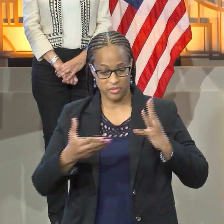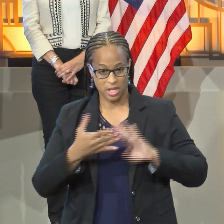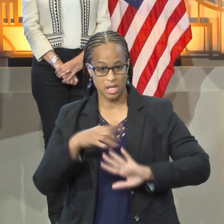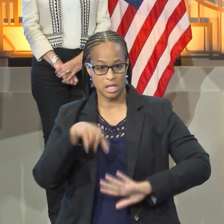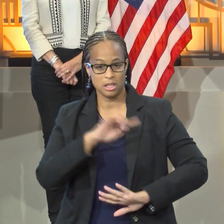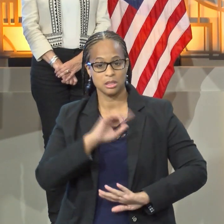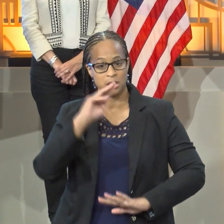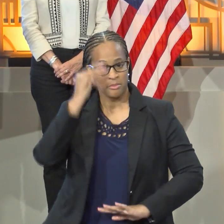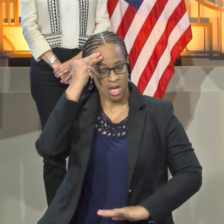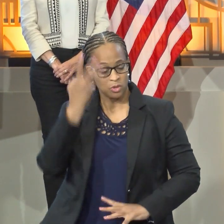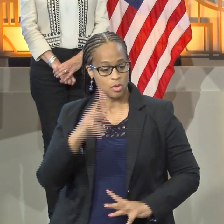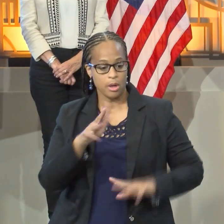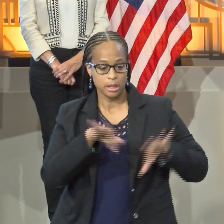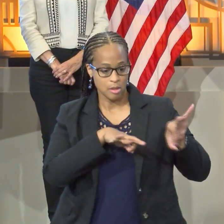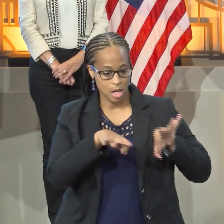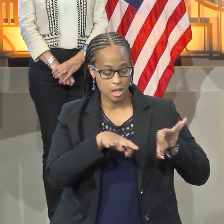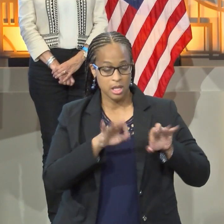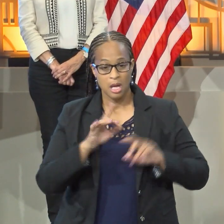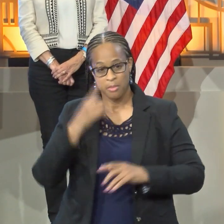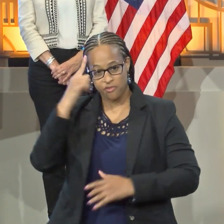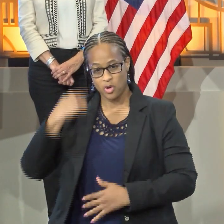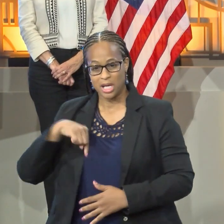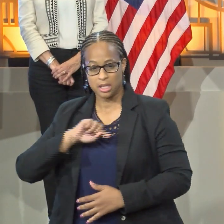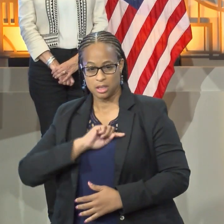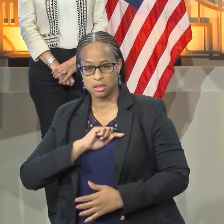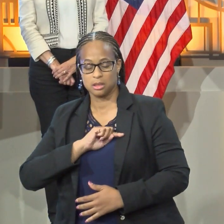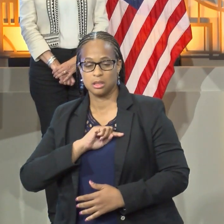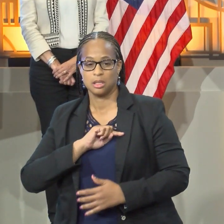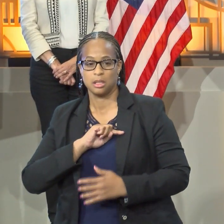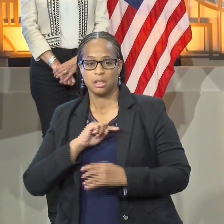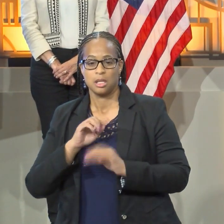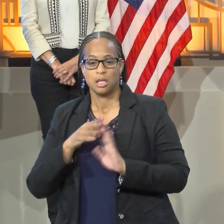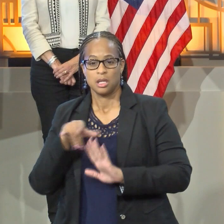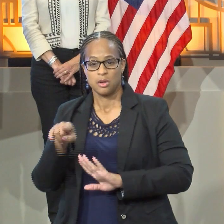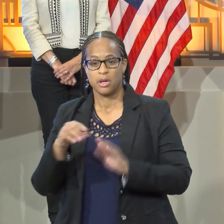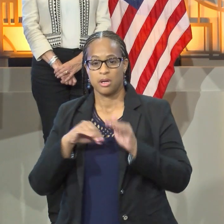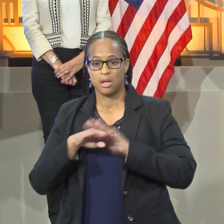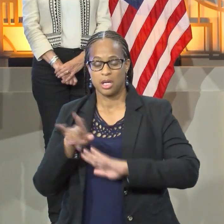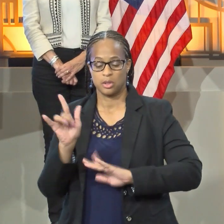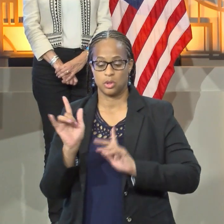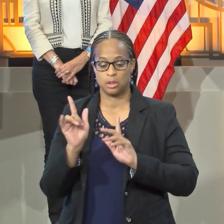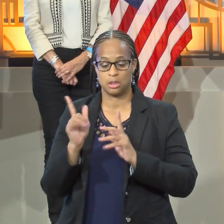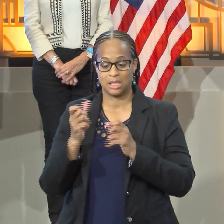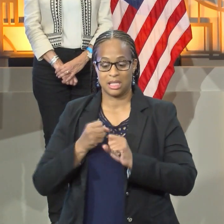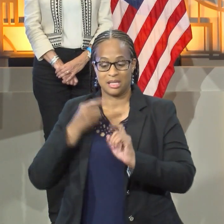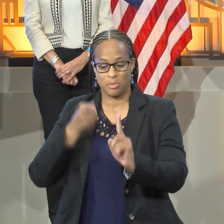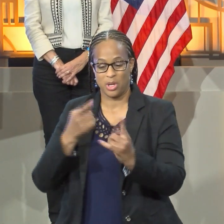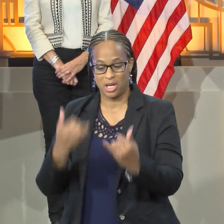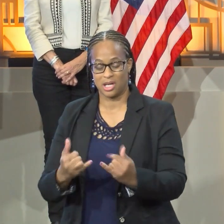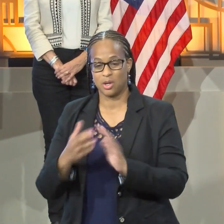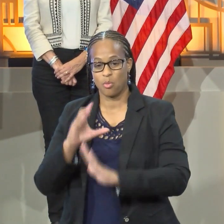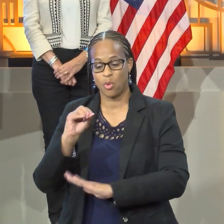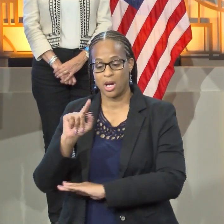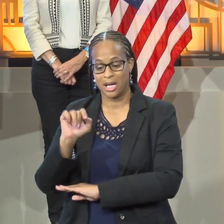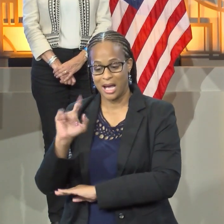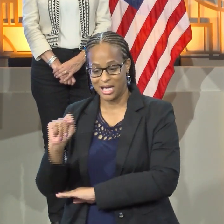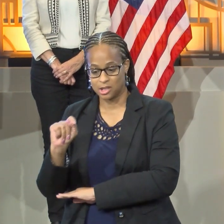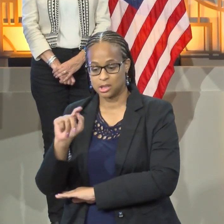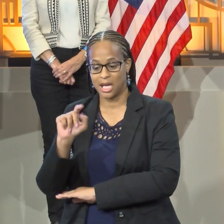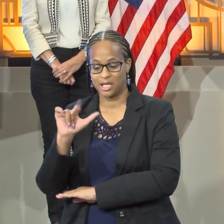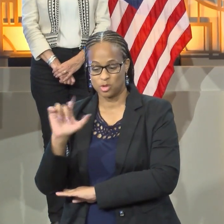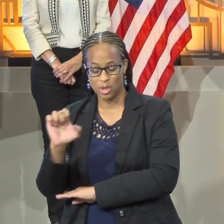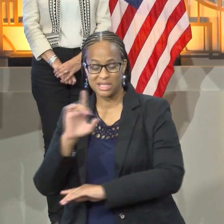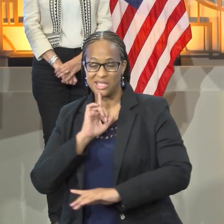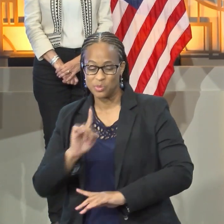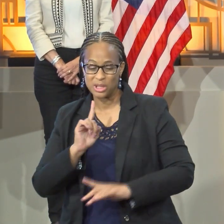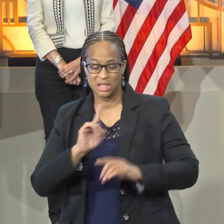health have been talking about. But in order for us to get to we're in a mitigation phase now, in order for us to get to the point where contact tracing can really get a hold of this